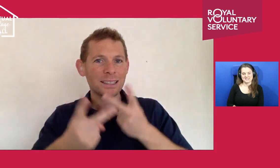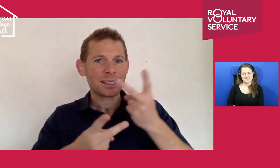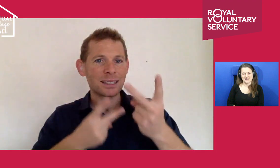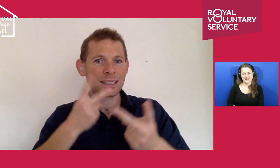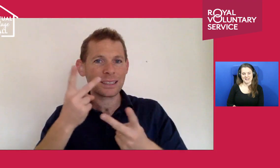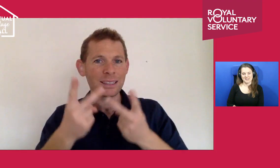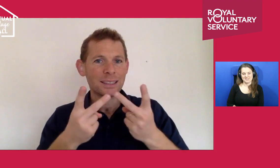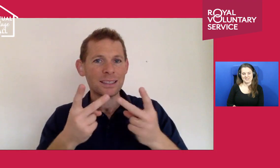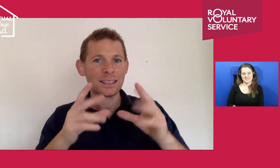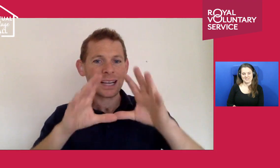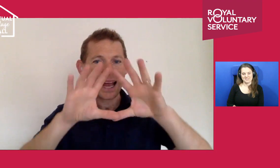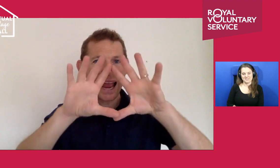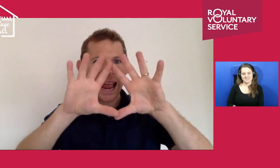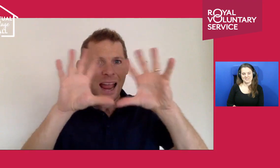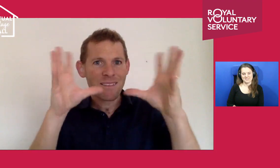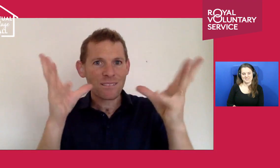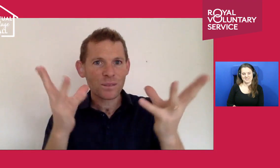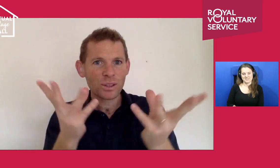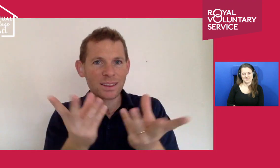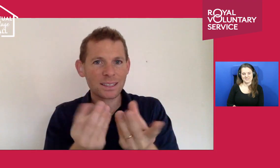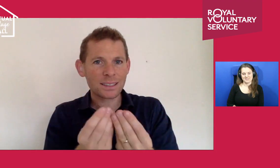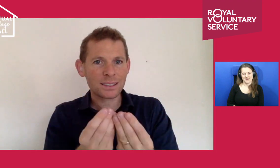And sing